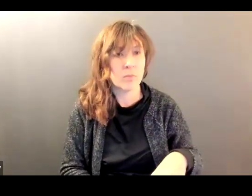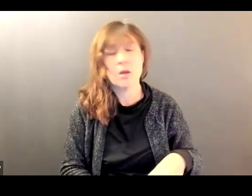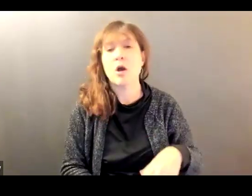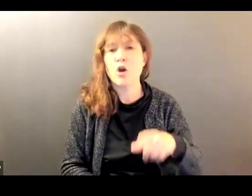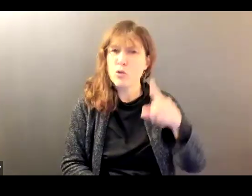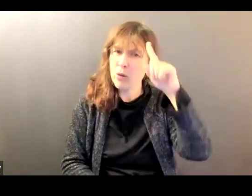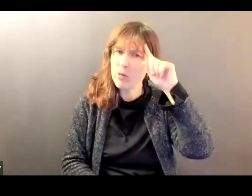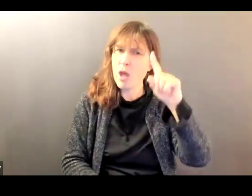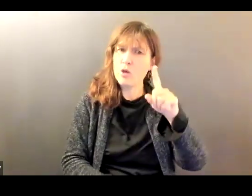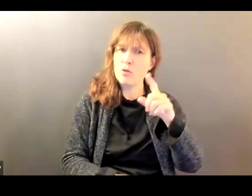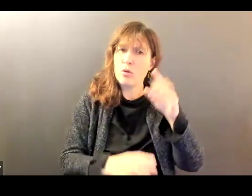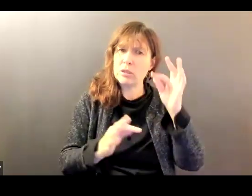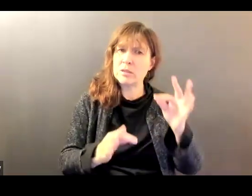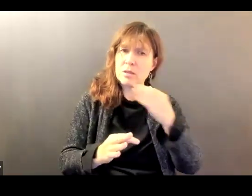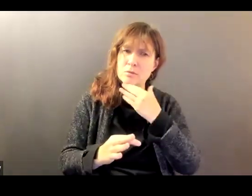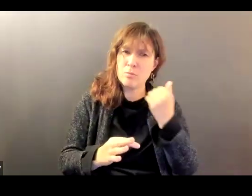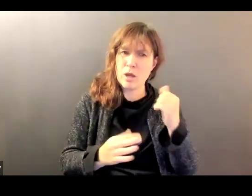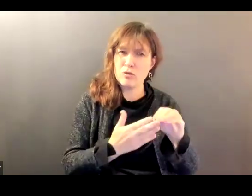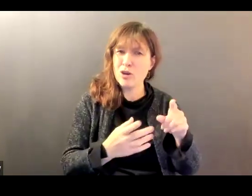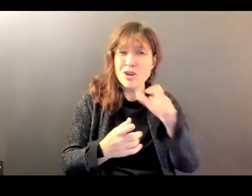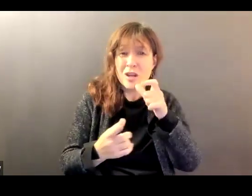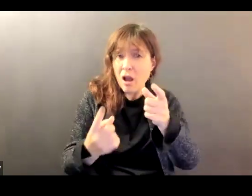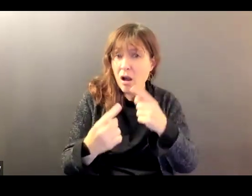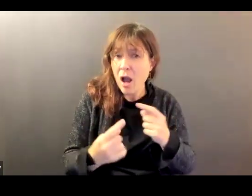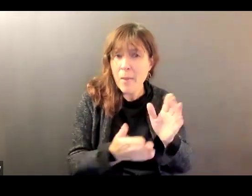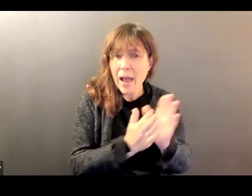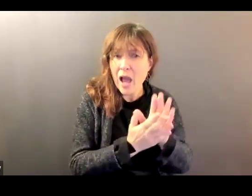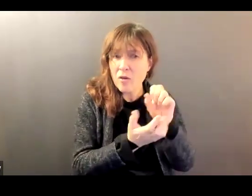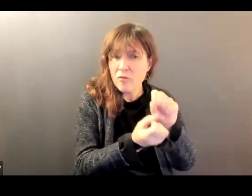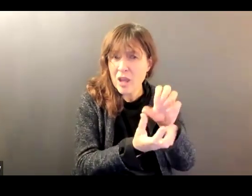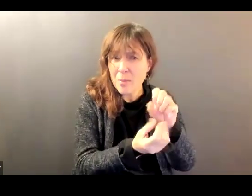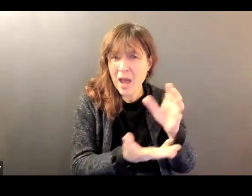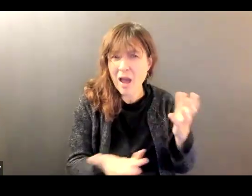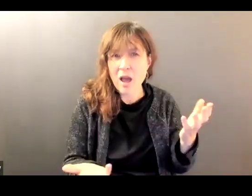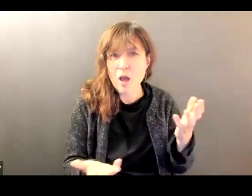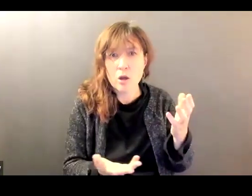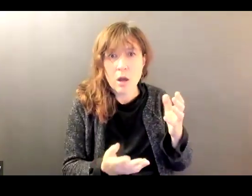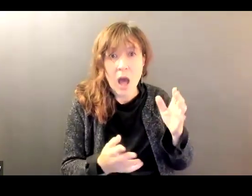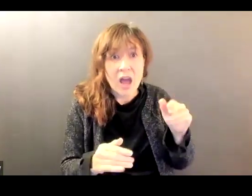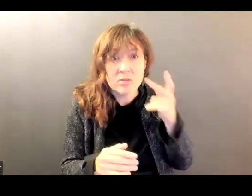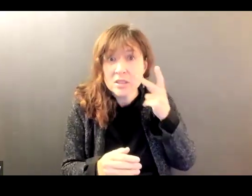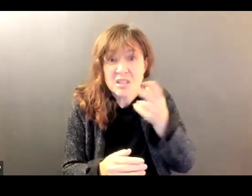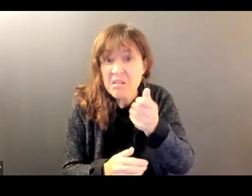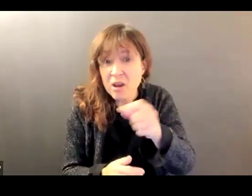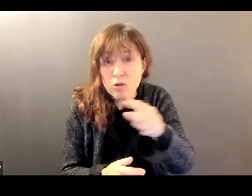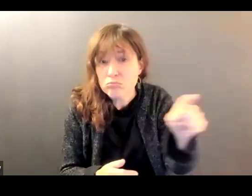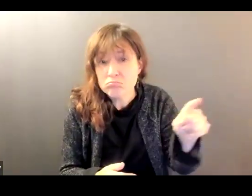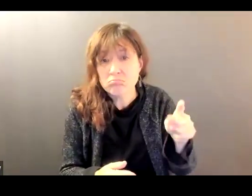best for the students when you did not come into our community to get our input. You should really think about that. I haven't seen any of you in my school building.